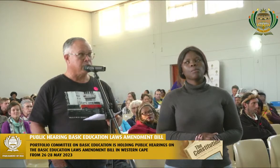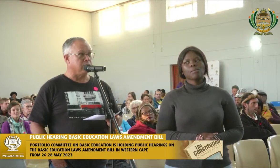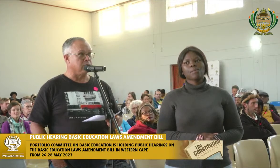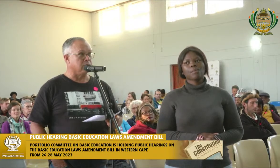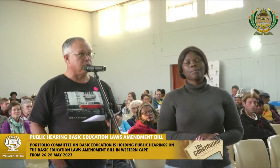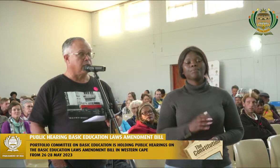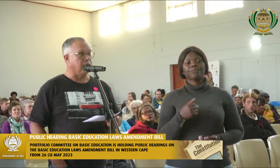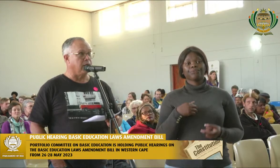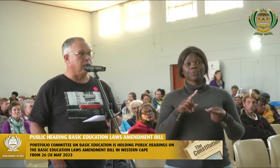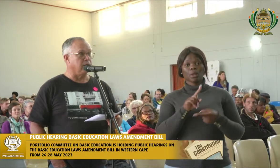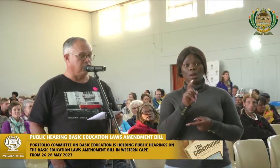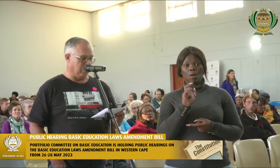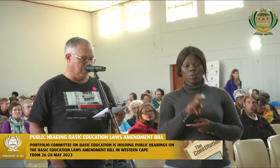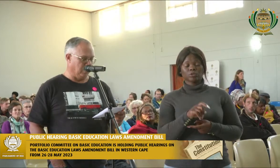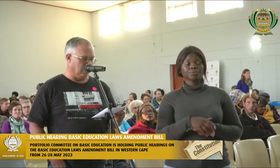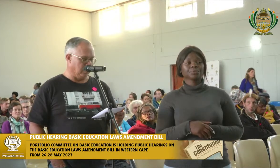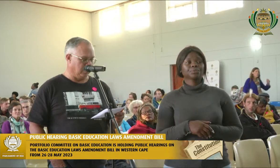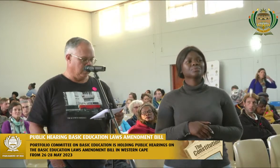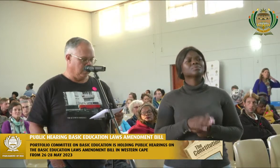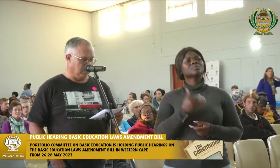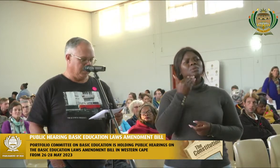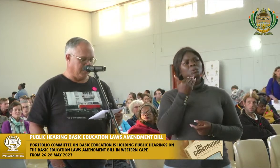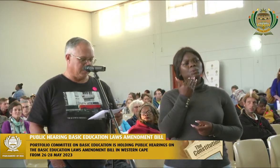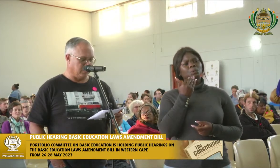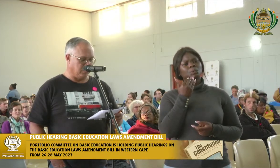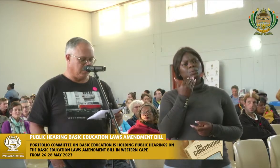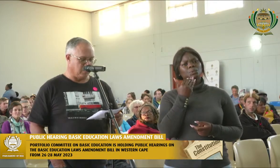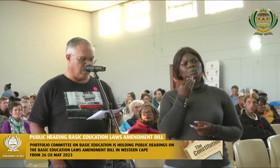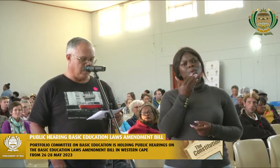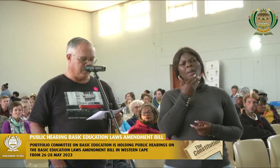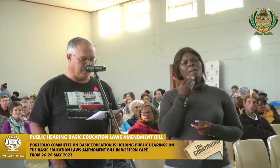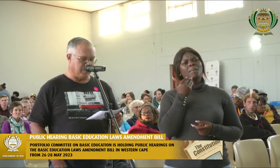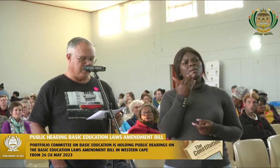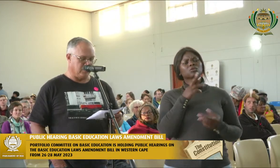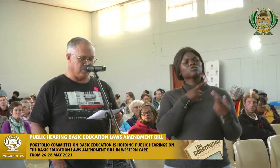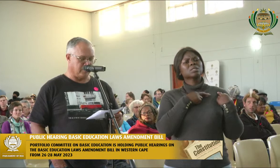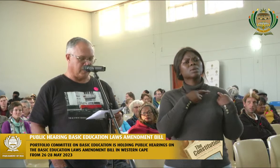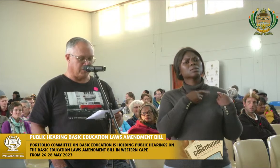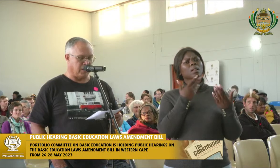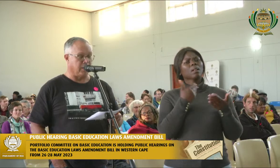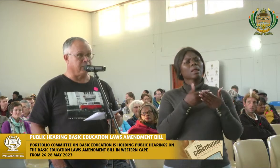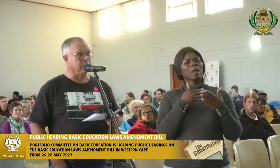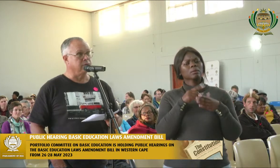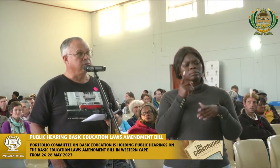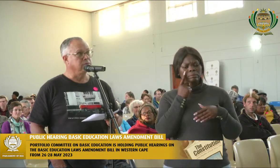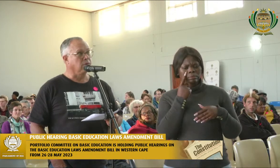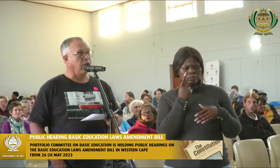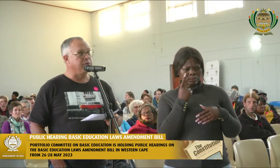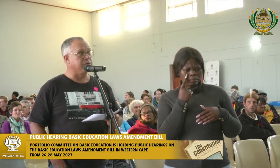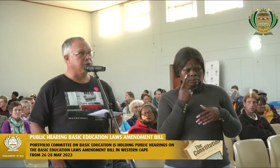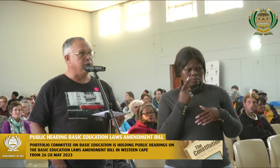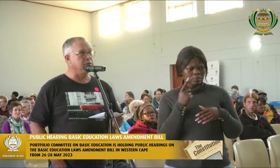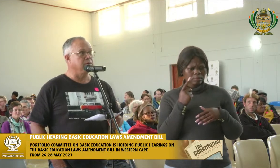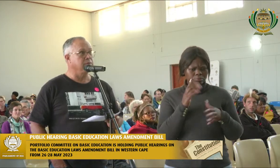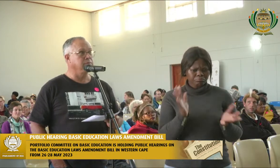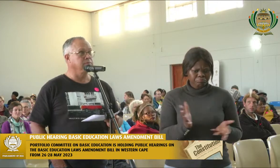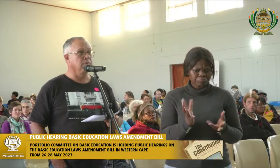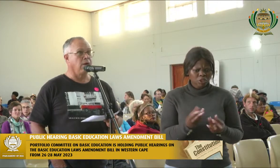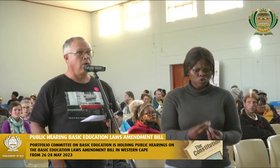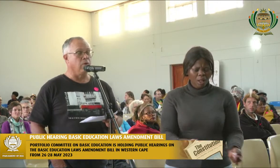My question is, who is best suited to look after the best interests of our child? The